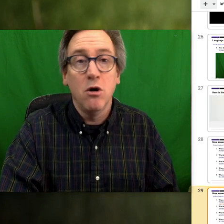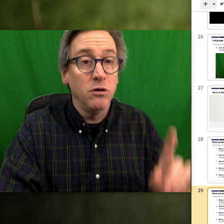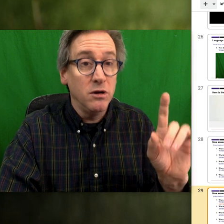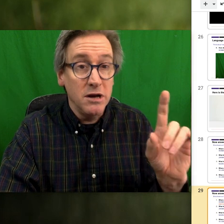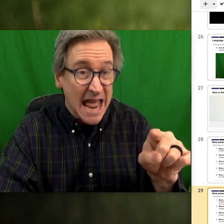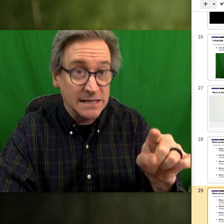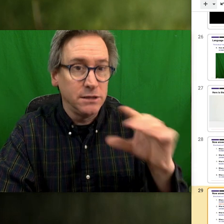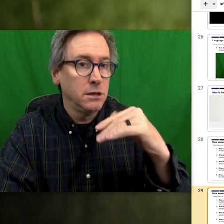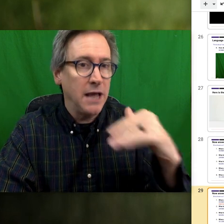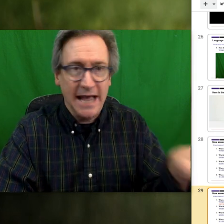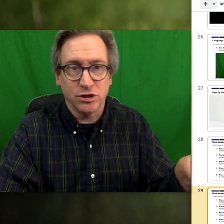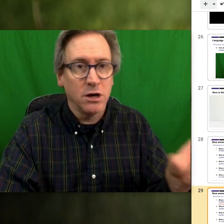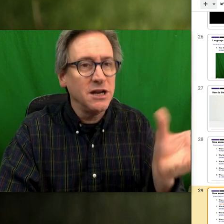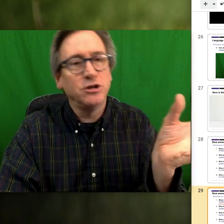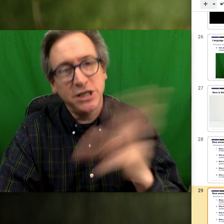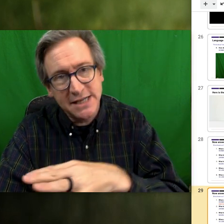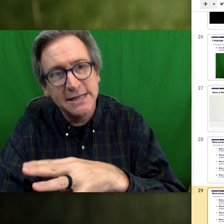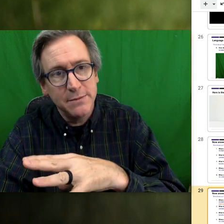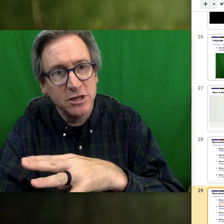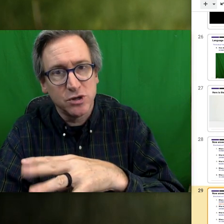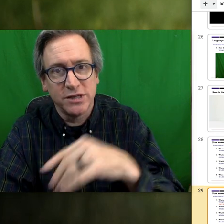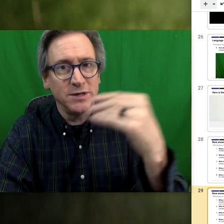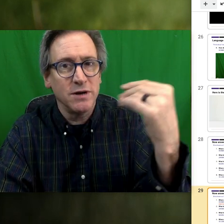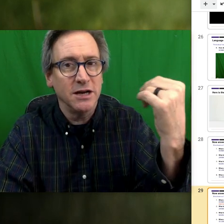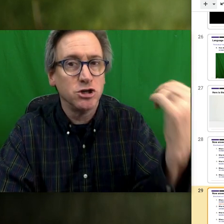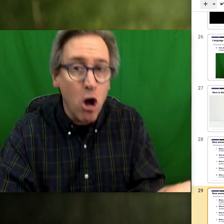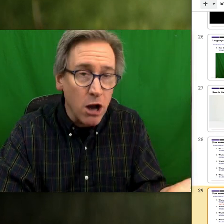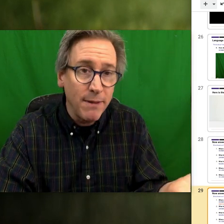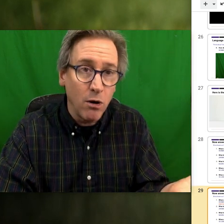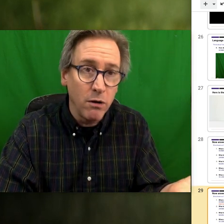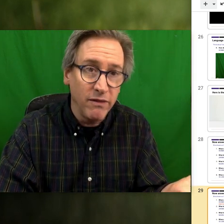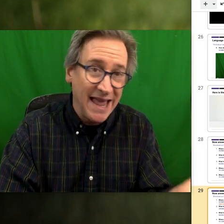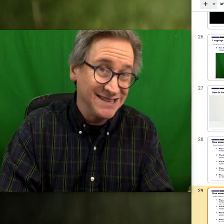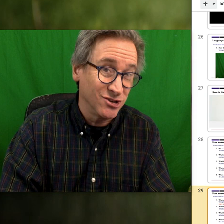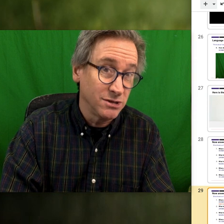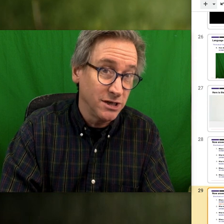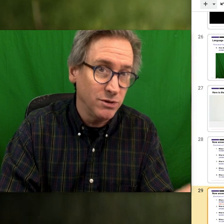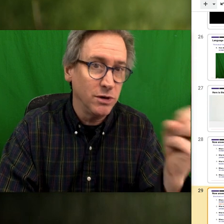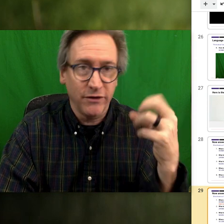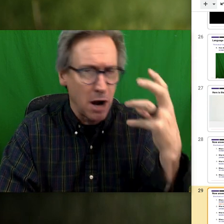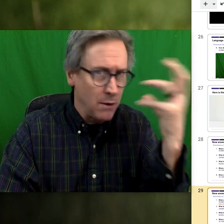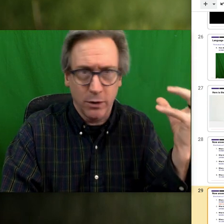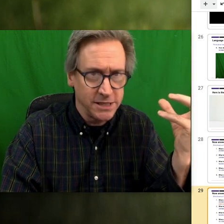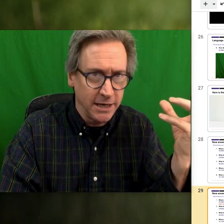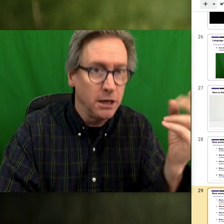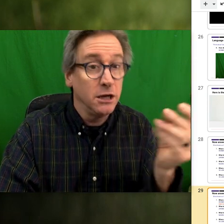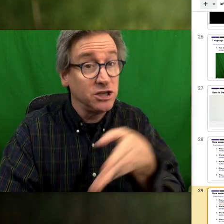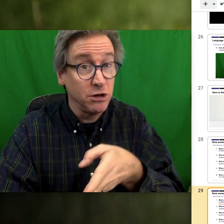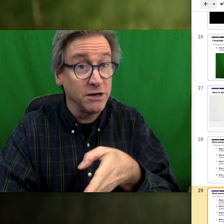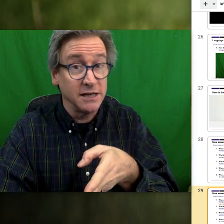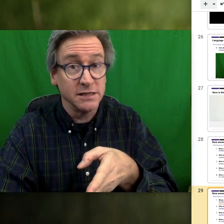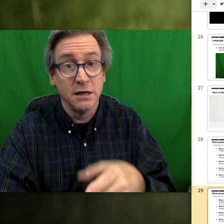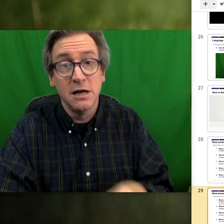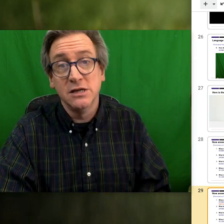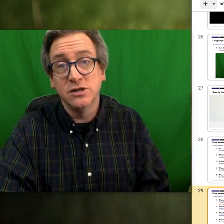now, next, answer. Now, she signs them in the story, so we don't need to talk about the answer. We don't need to figure out how would we sign it, because she